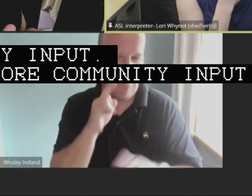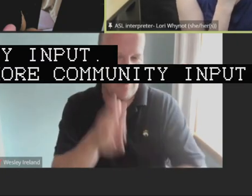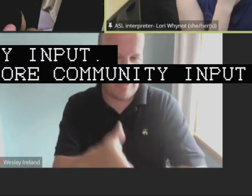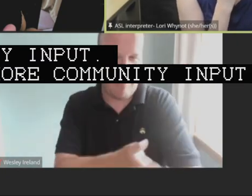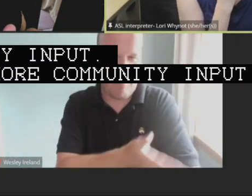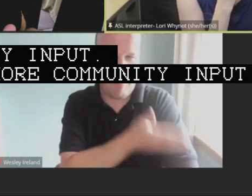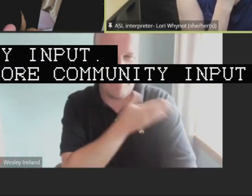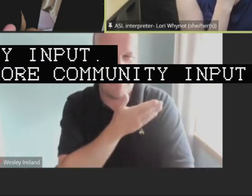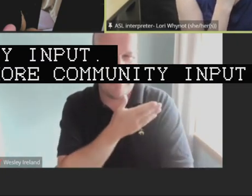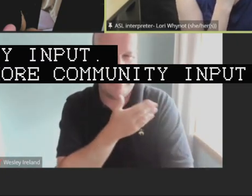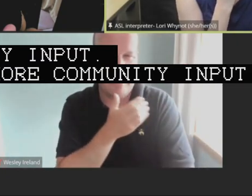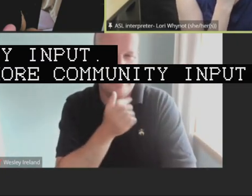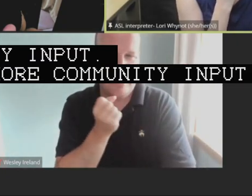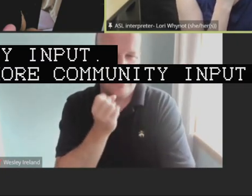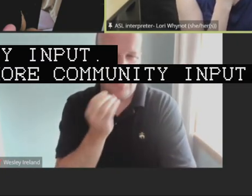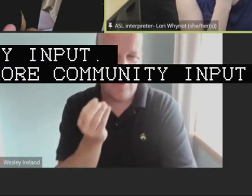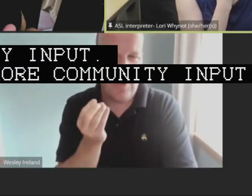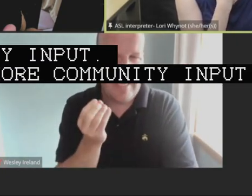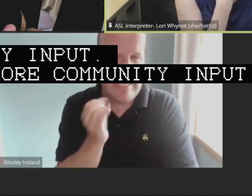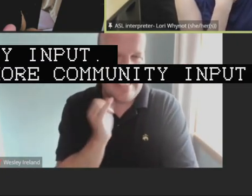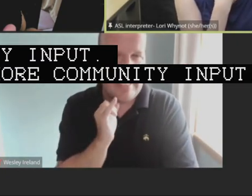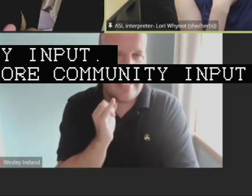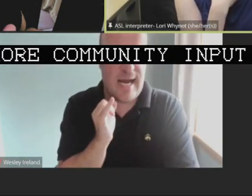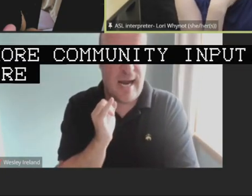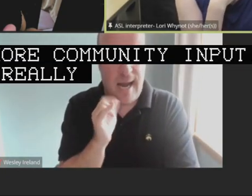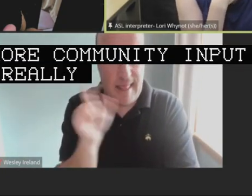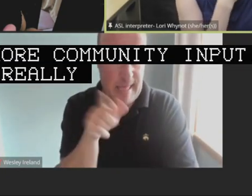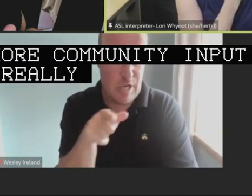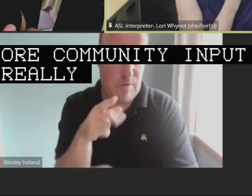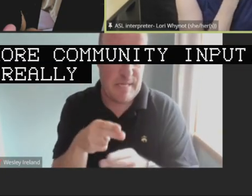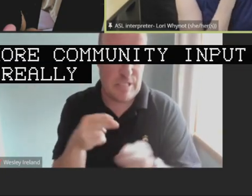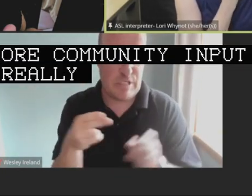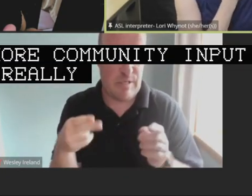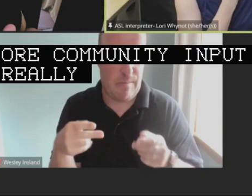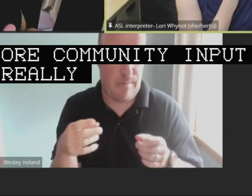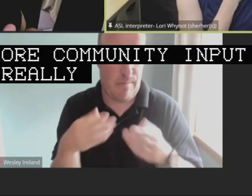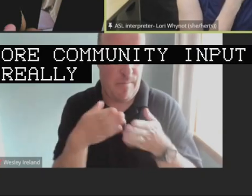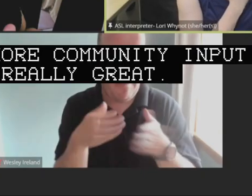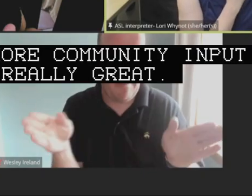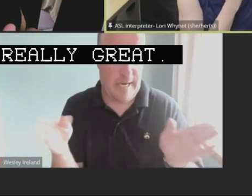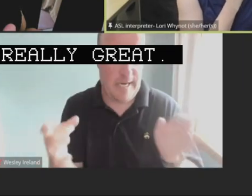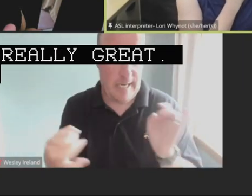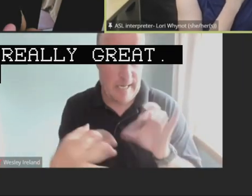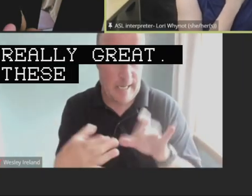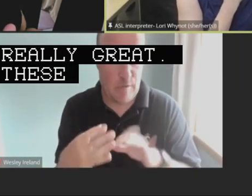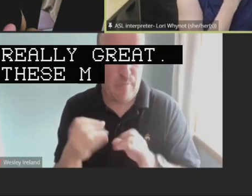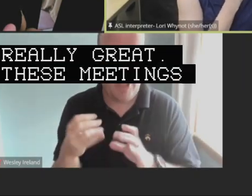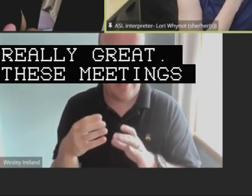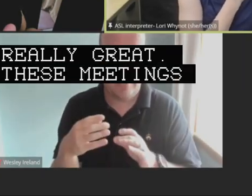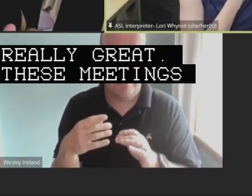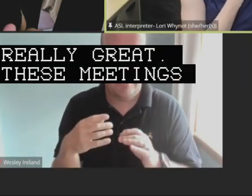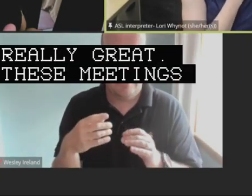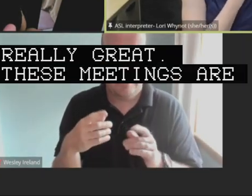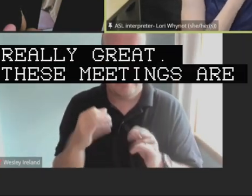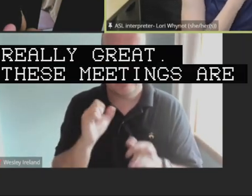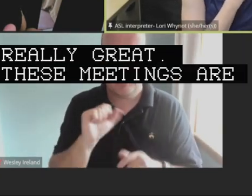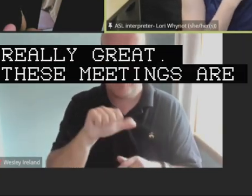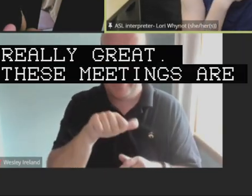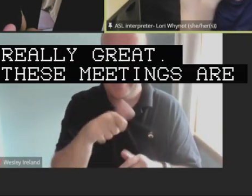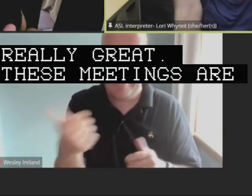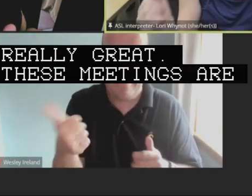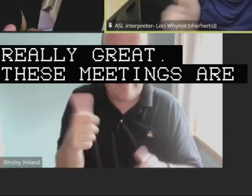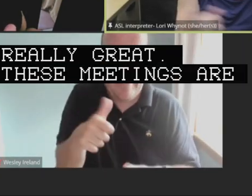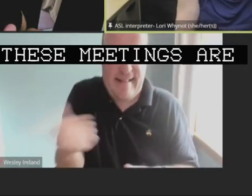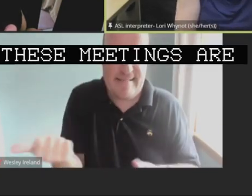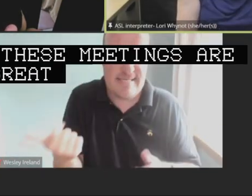this is really great. But I think there's plenty of room. I think these meetings are really great, but there's plenty of room for improvement, of course. And we want to make sure that we